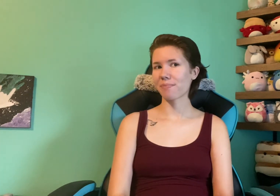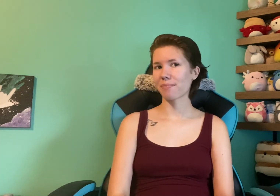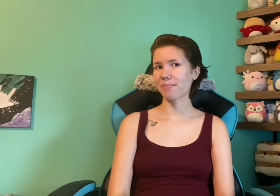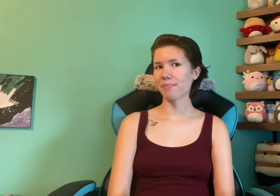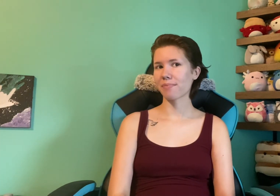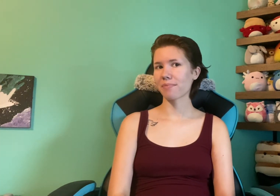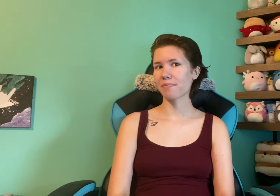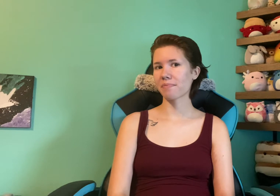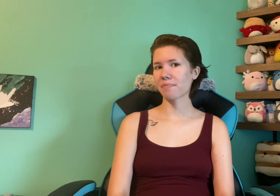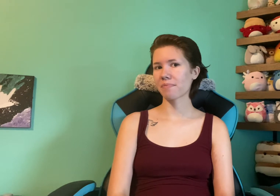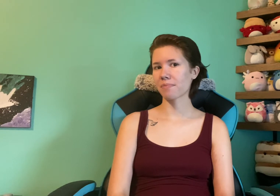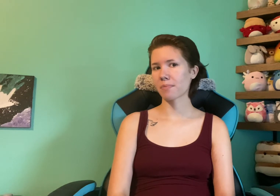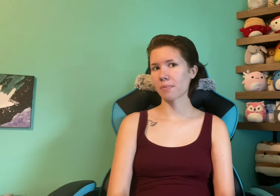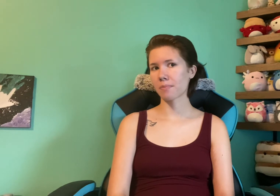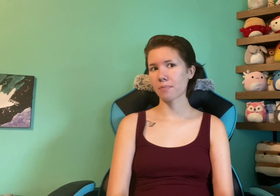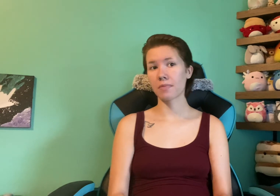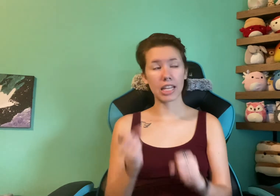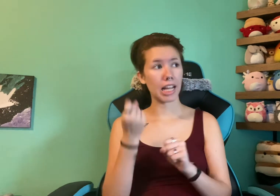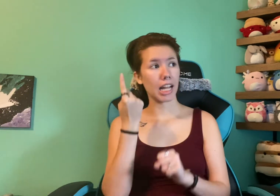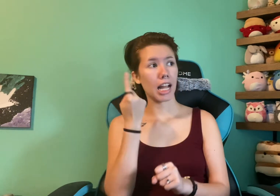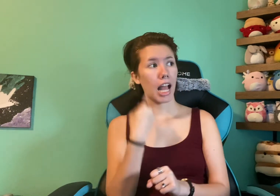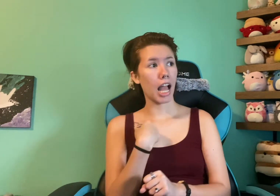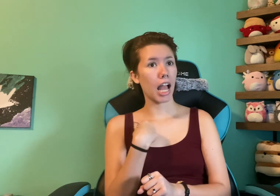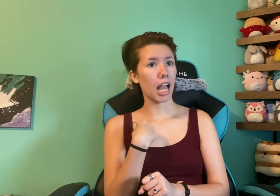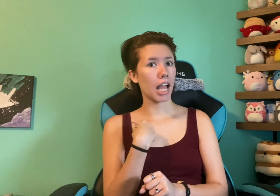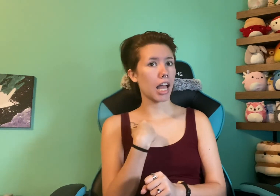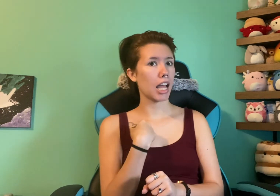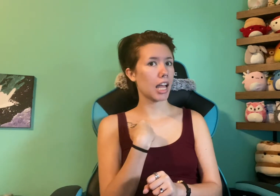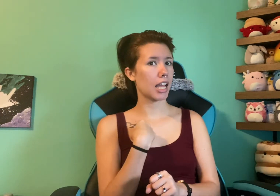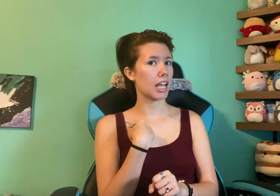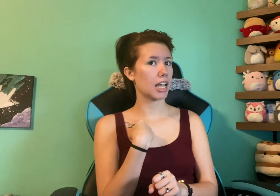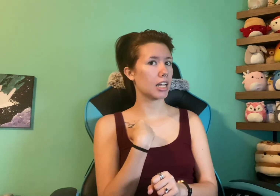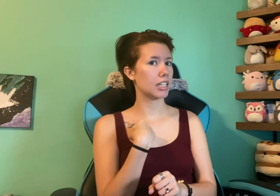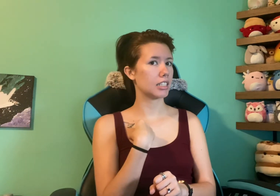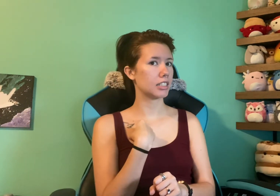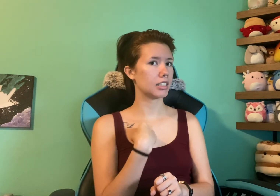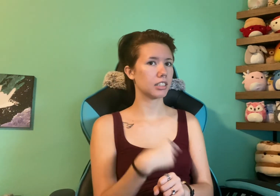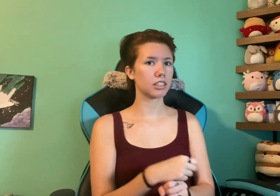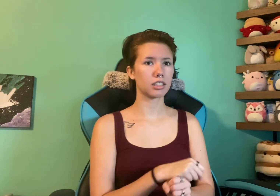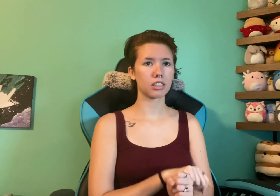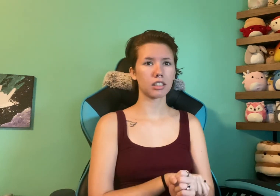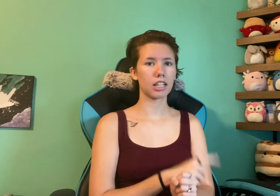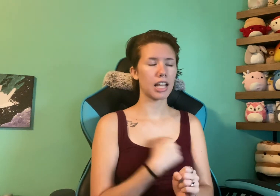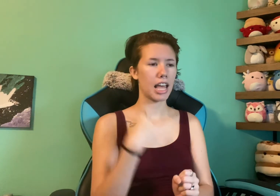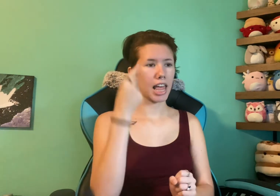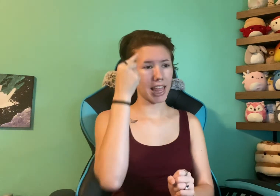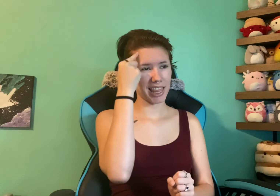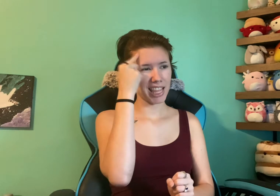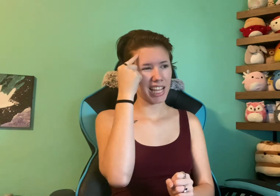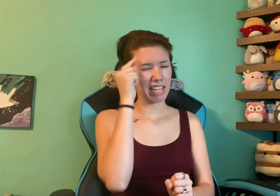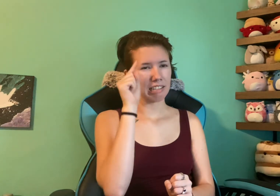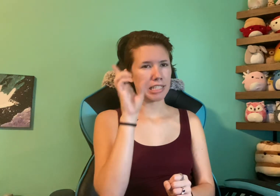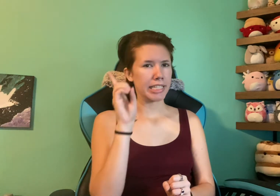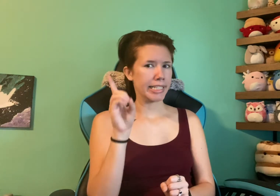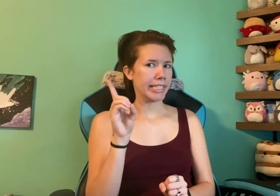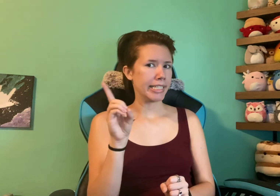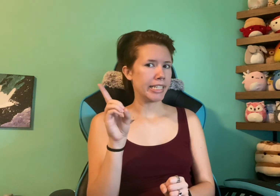Any Can guess? Yeah, go ahead. Yeah. Please. I think is D. They might have been changed by